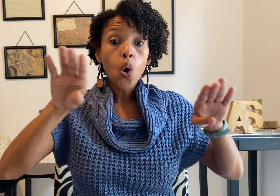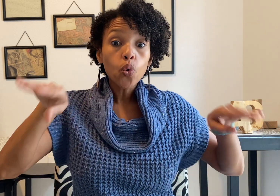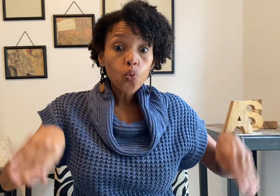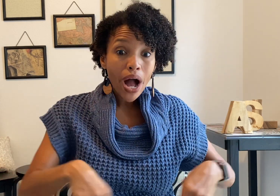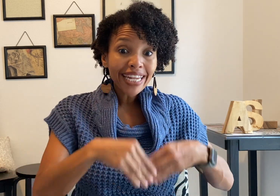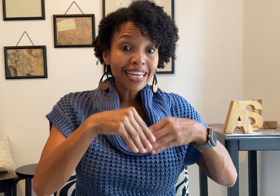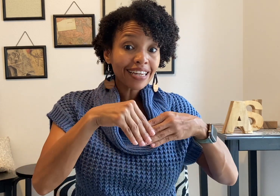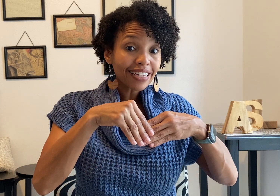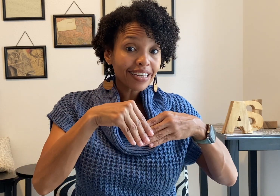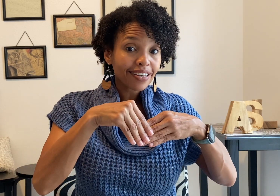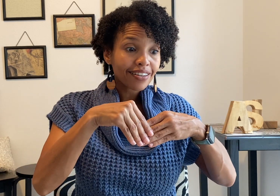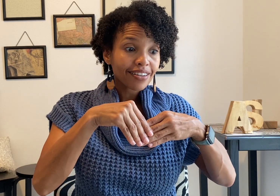wedding